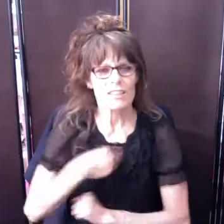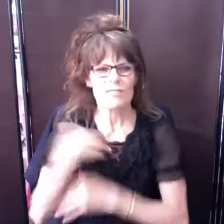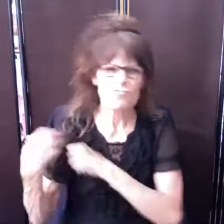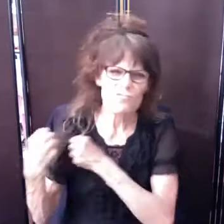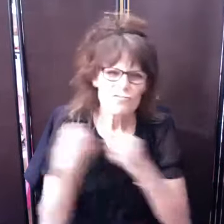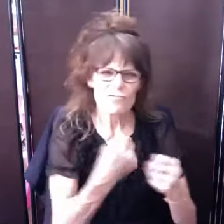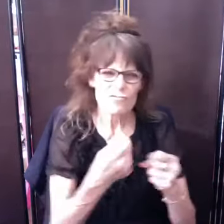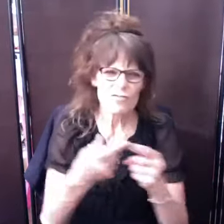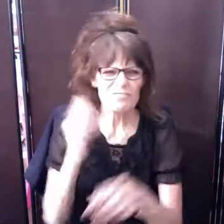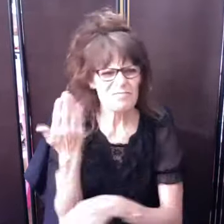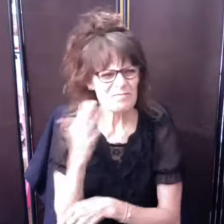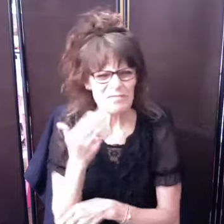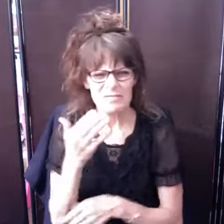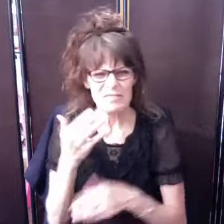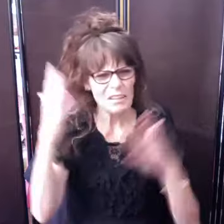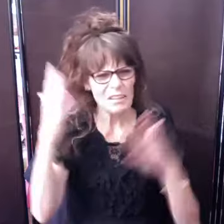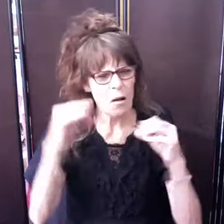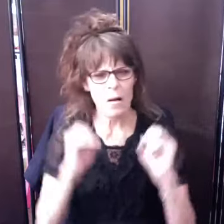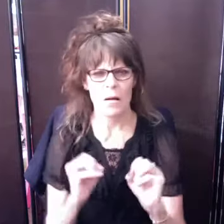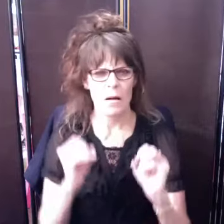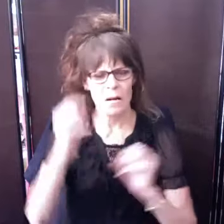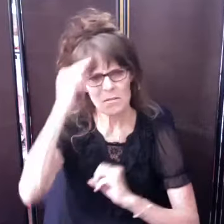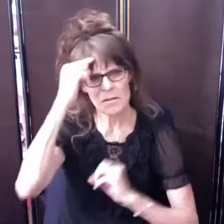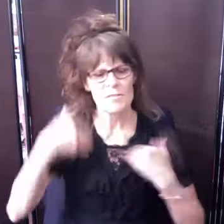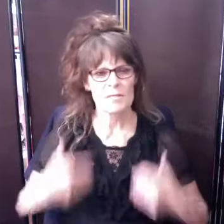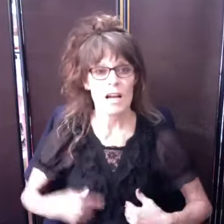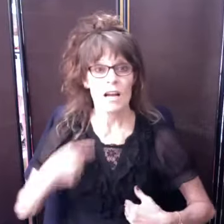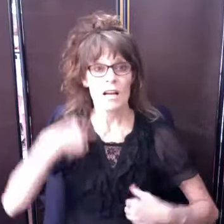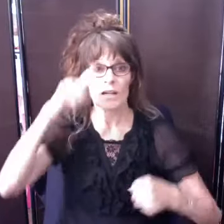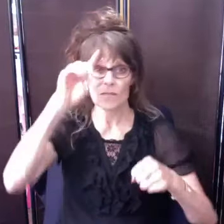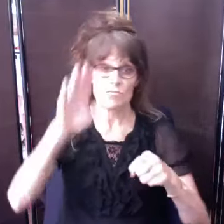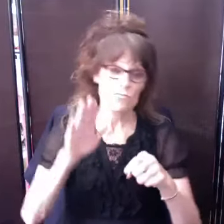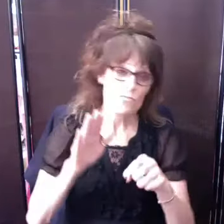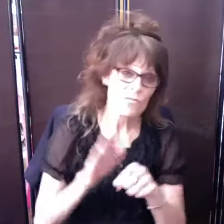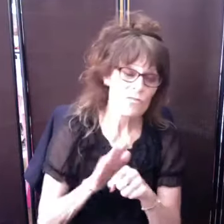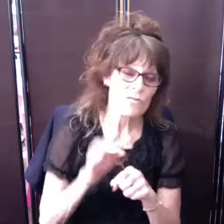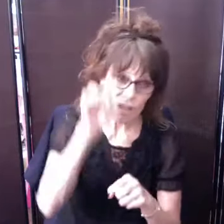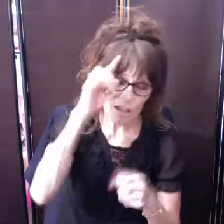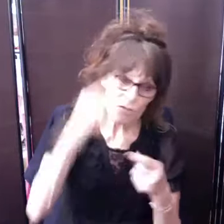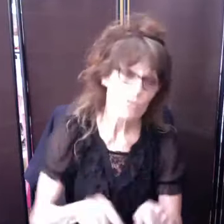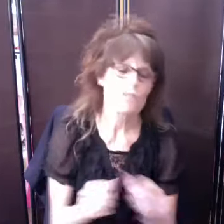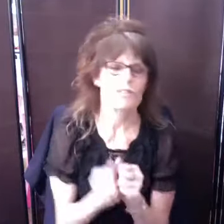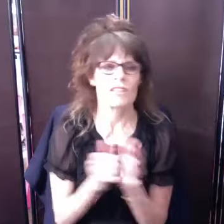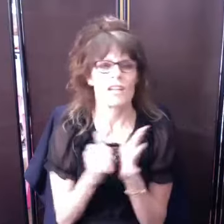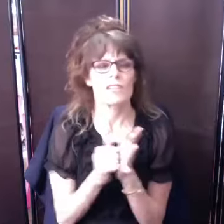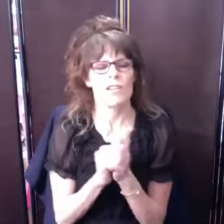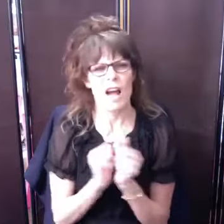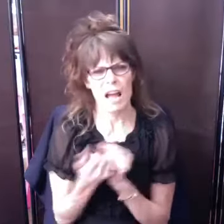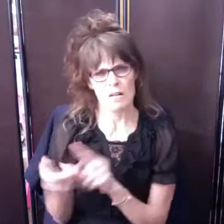will agree with that 1,000%. But they brought me into AA. How do I bring in the guy that's now got